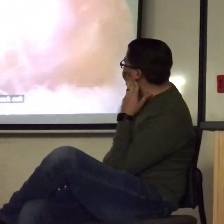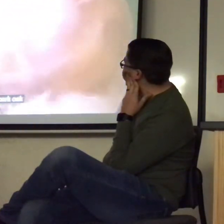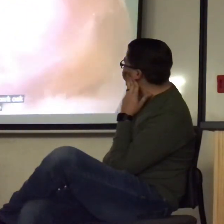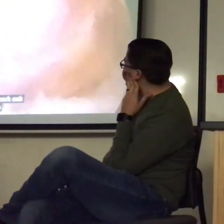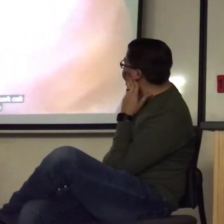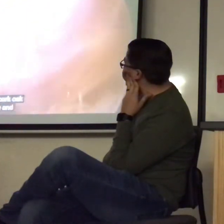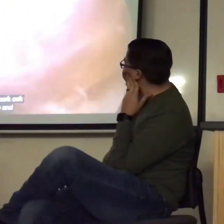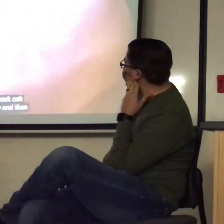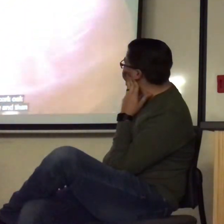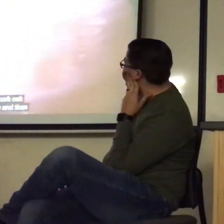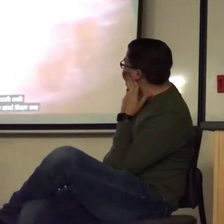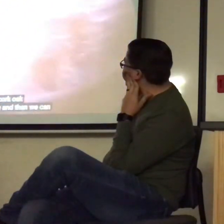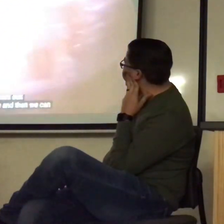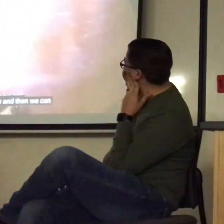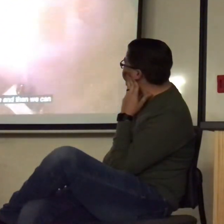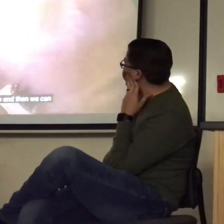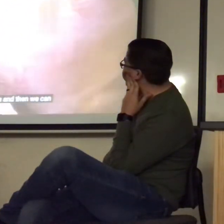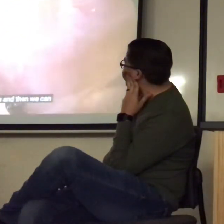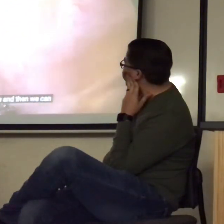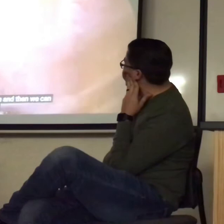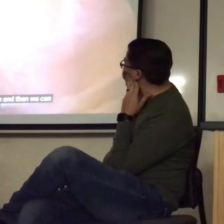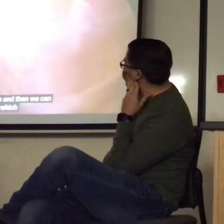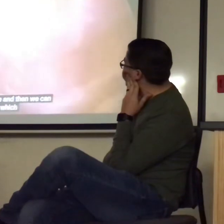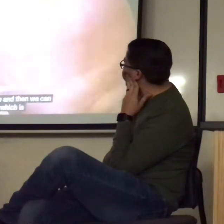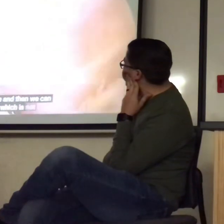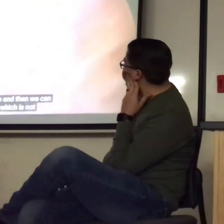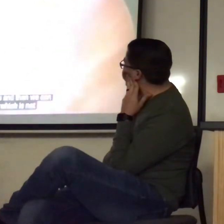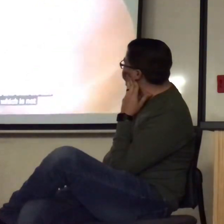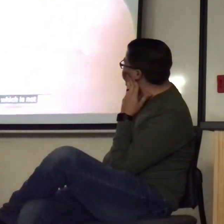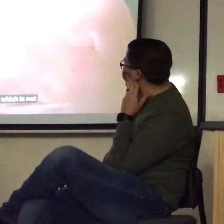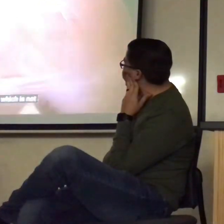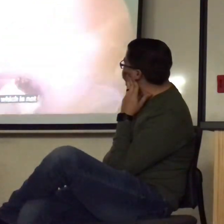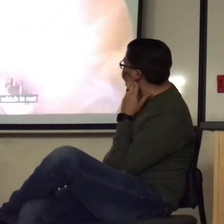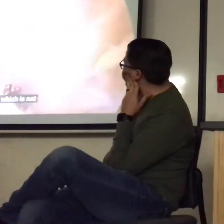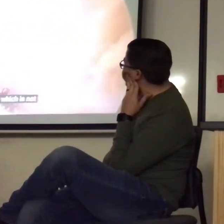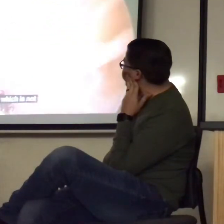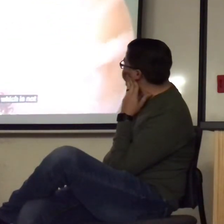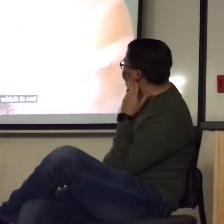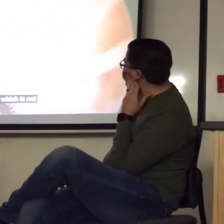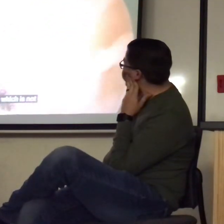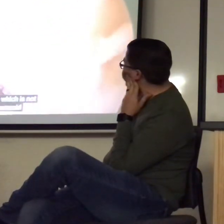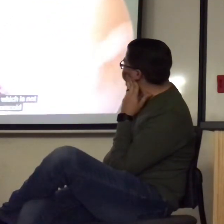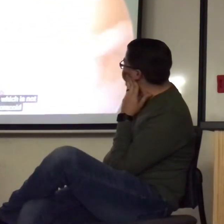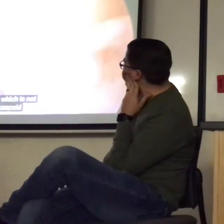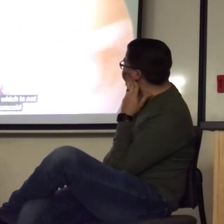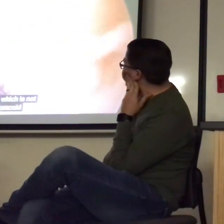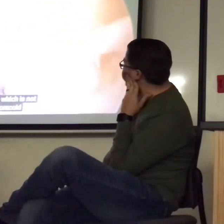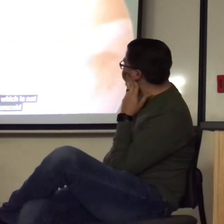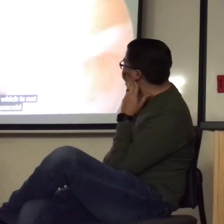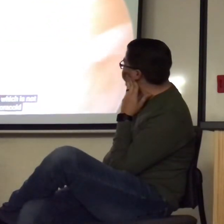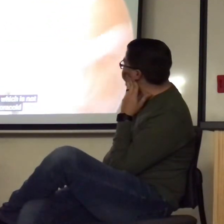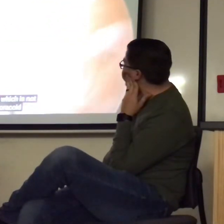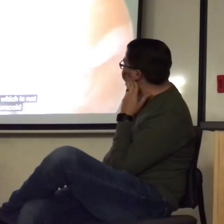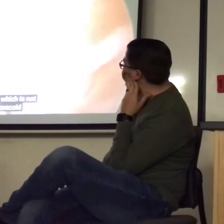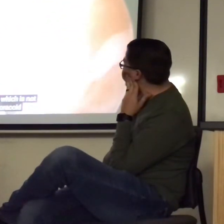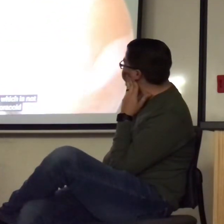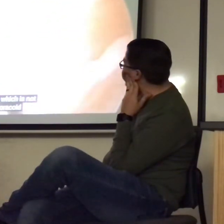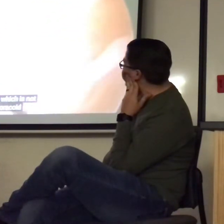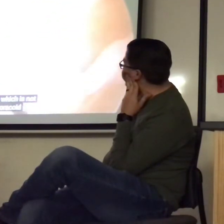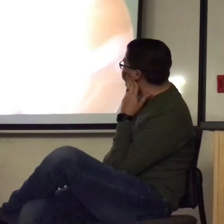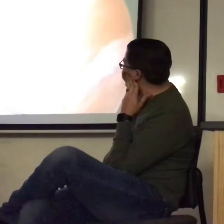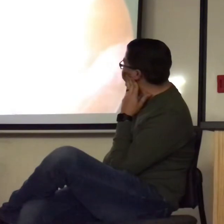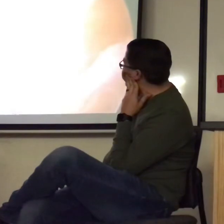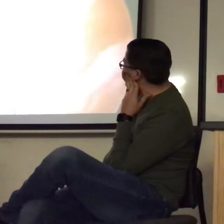ligament seen here, and then we can follow that ligament down, which is not injured, to the level of the coracoid.